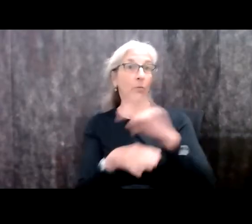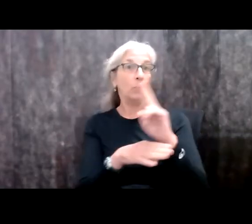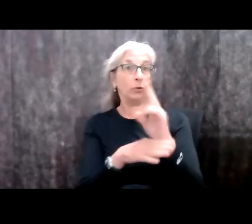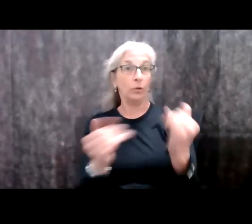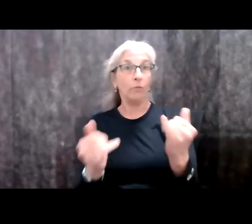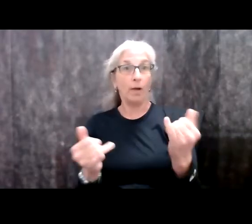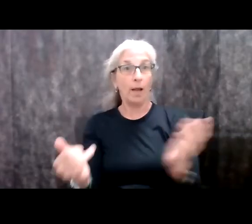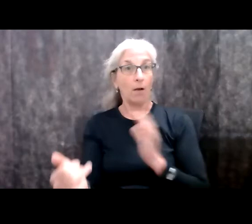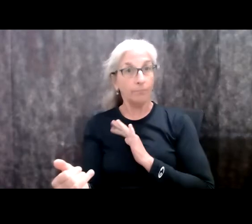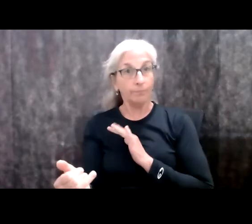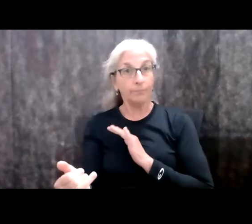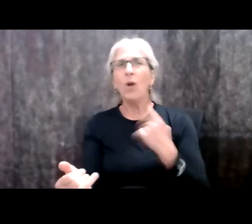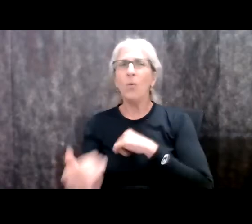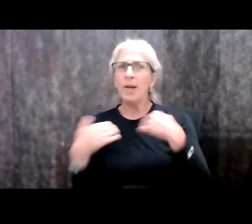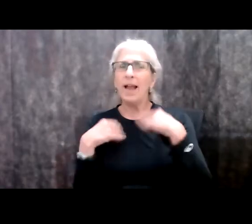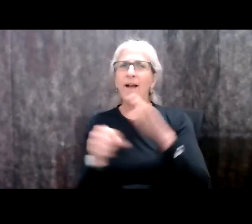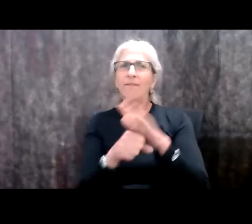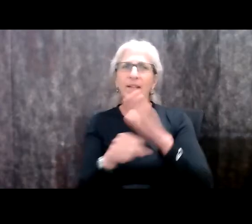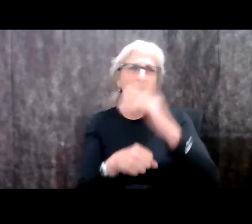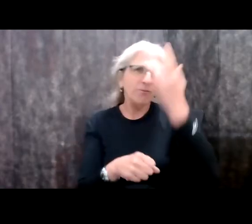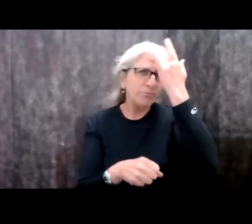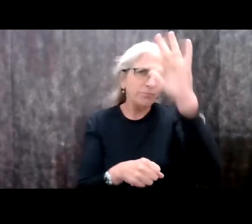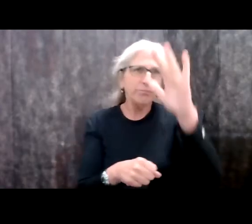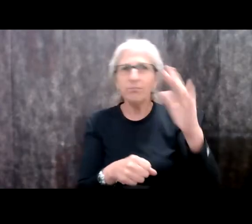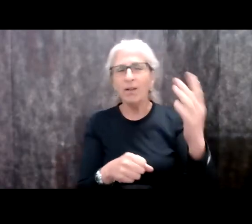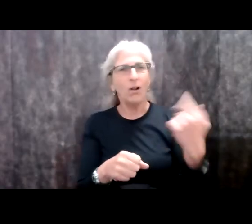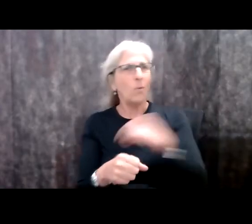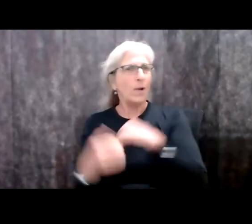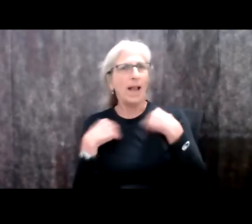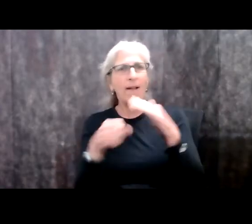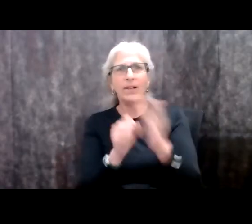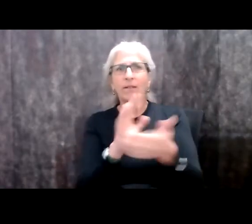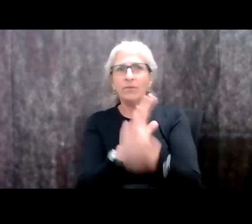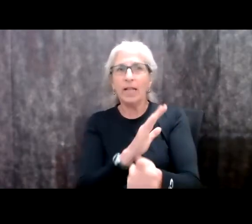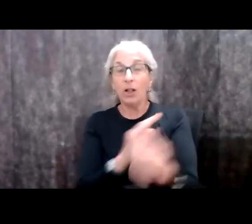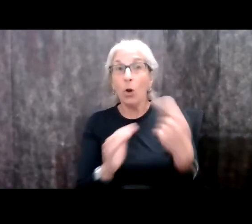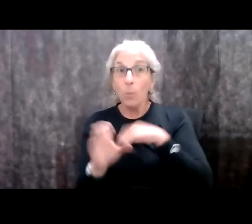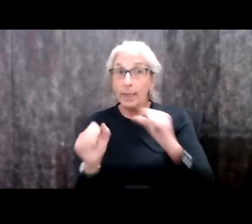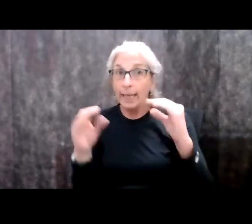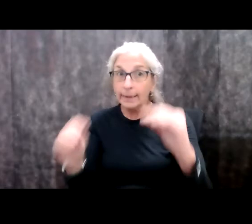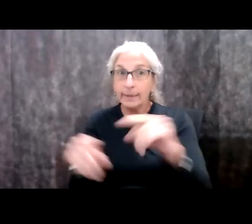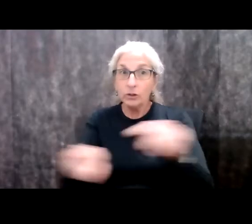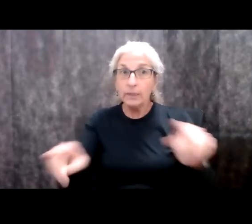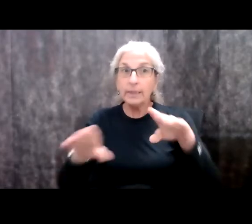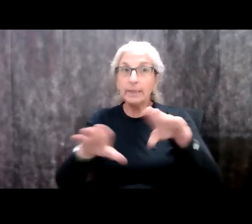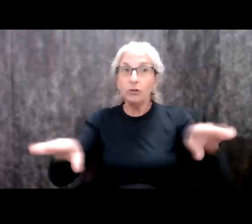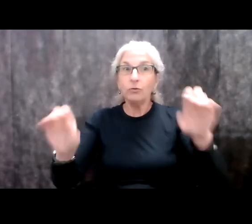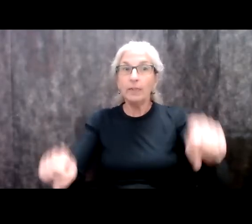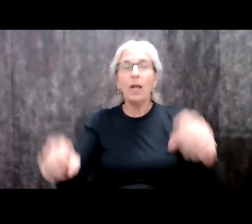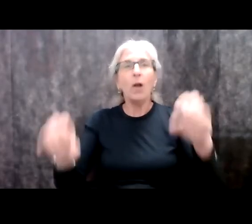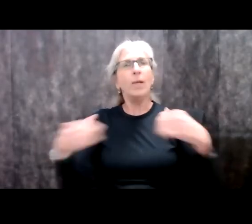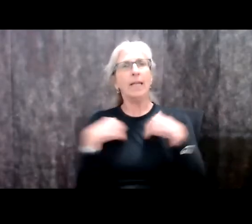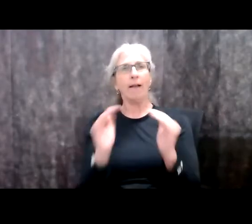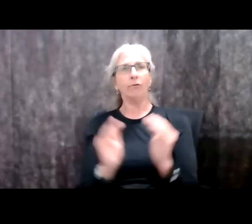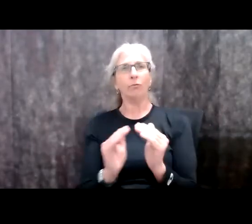We have enough intellectual pool or the talent pool to teach these kids, and we can have smaller classes where personalized training and personalized focus